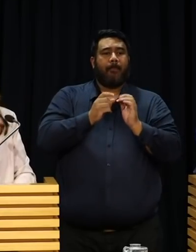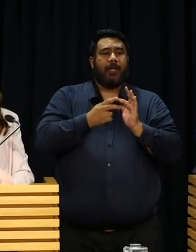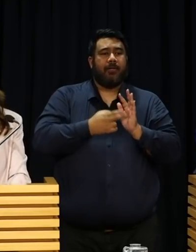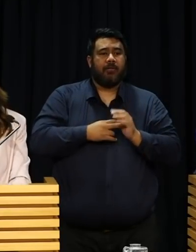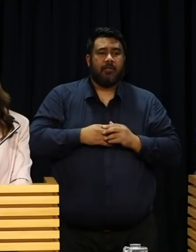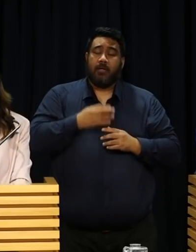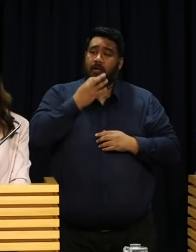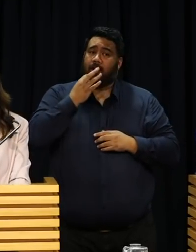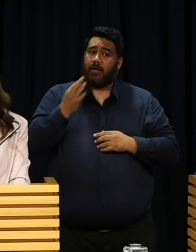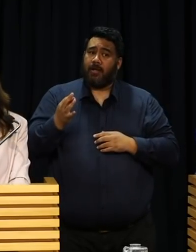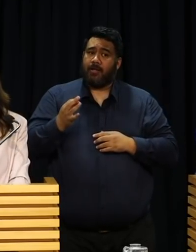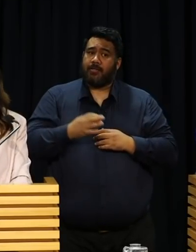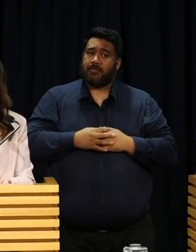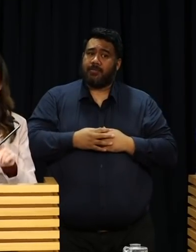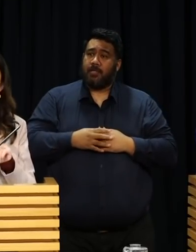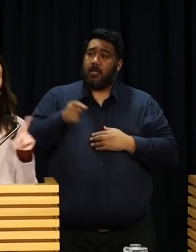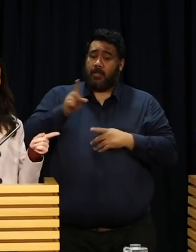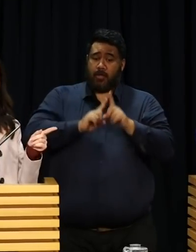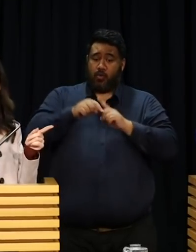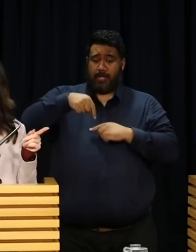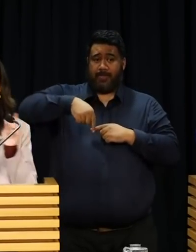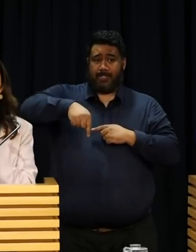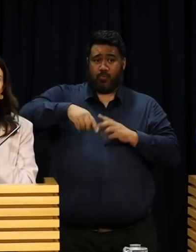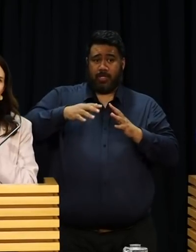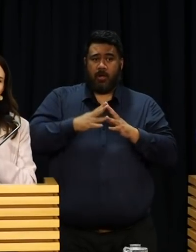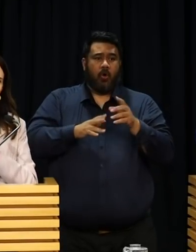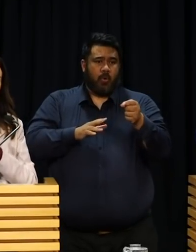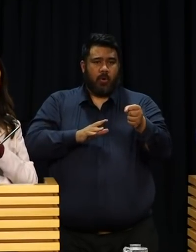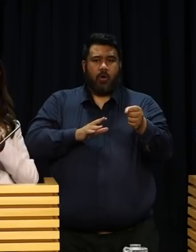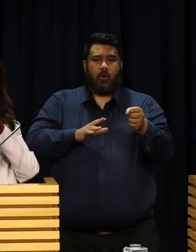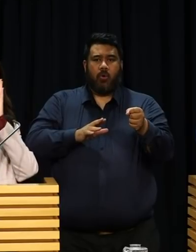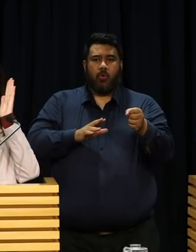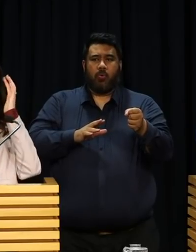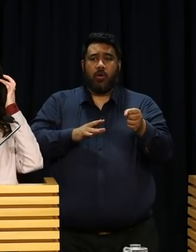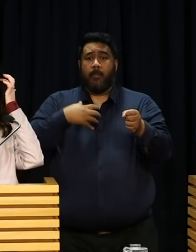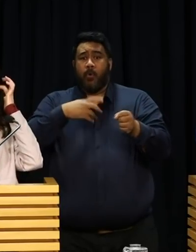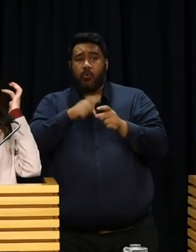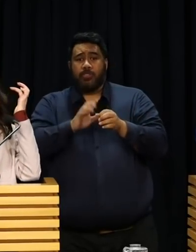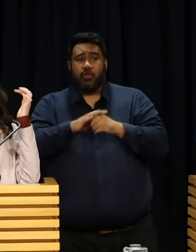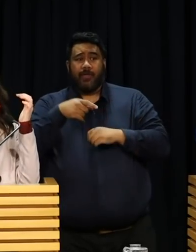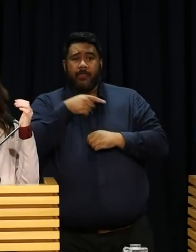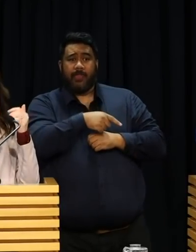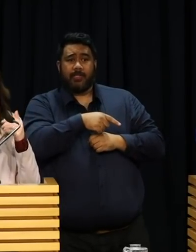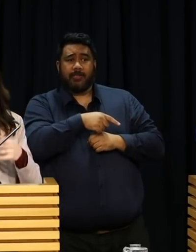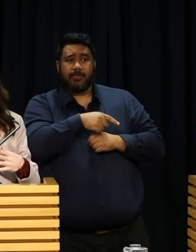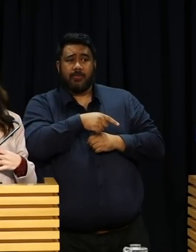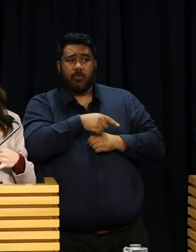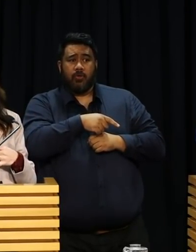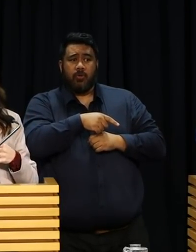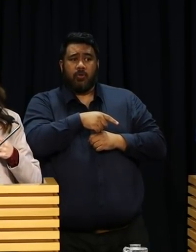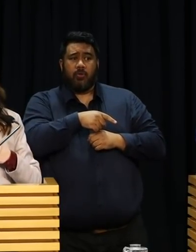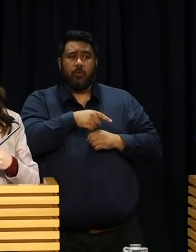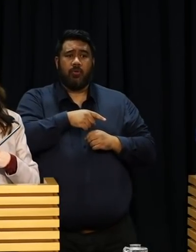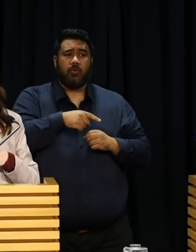What do you hope to get out of the counter-terrorism committee this week? Can I just check if there's any further questions on this? Ben, was yours on another subject matter as